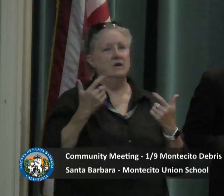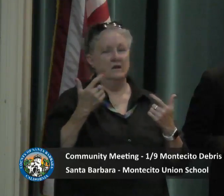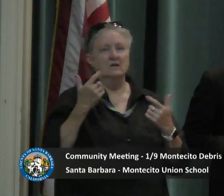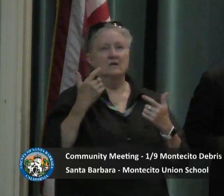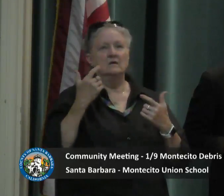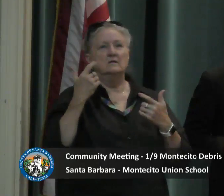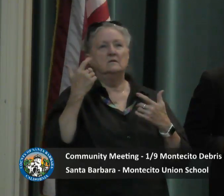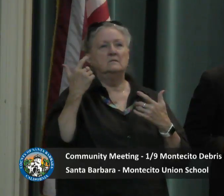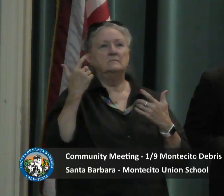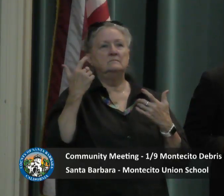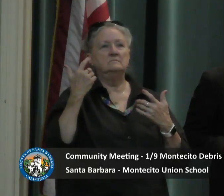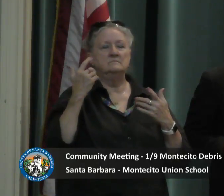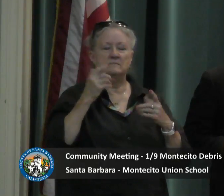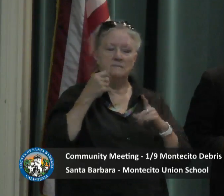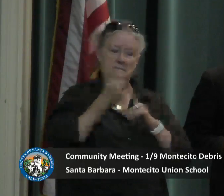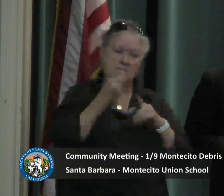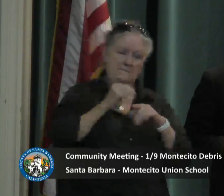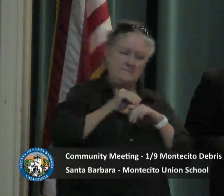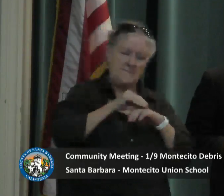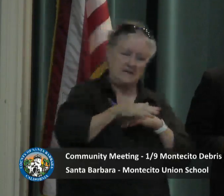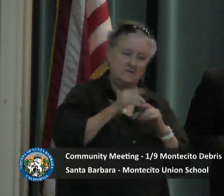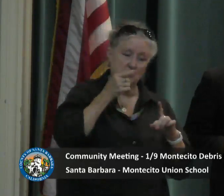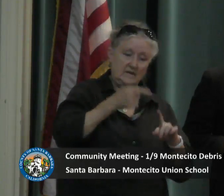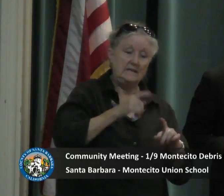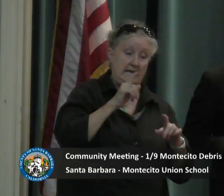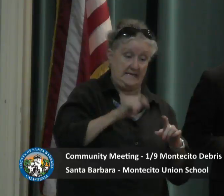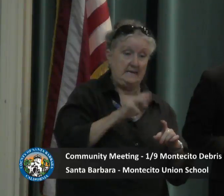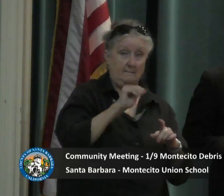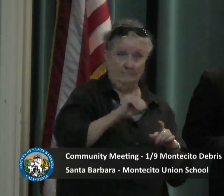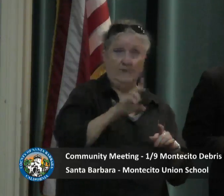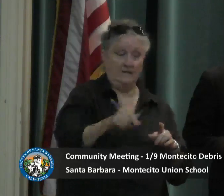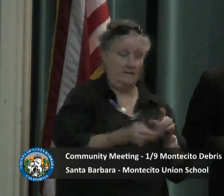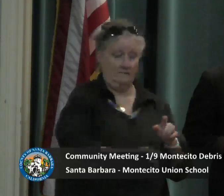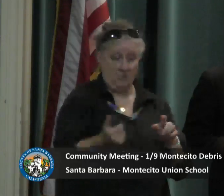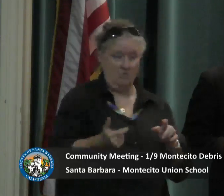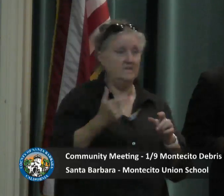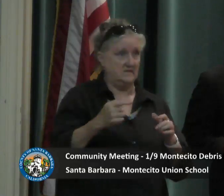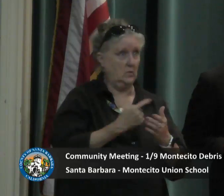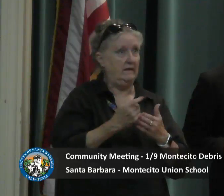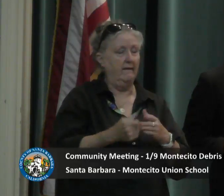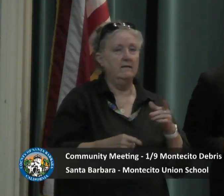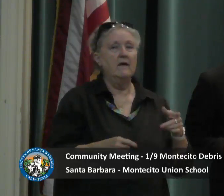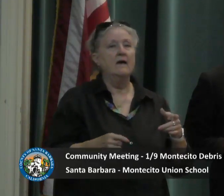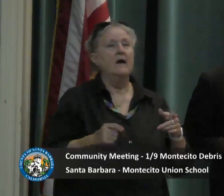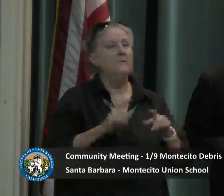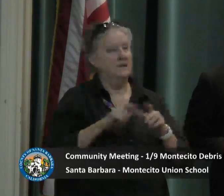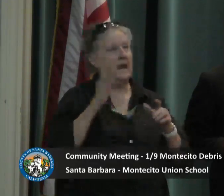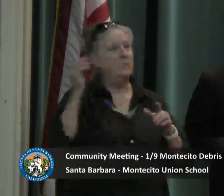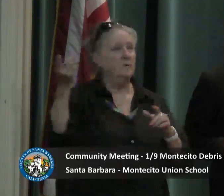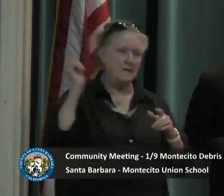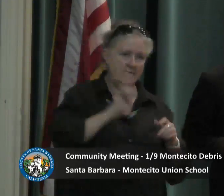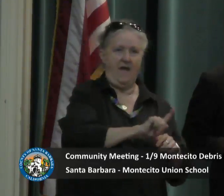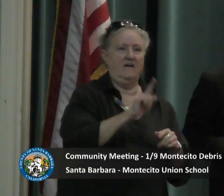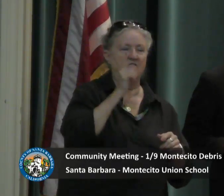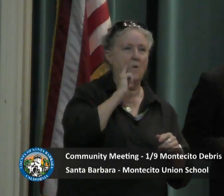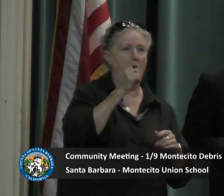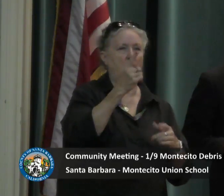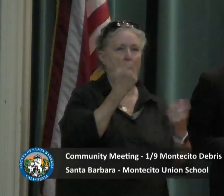that were directly affected and need that mud removed this weekend. But I will be back for